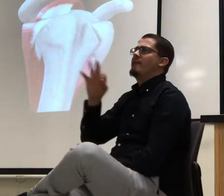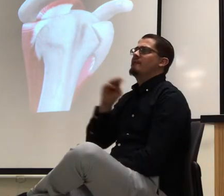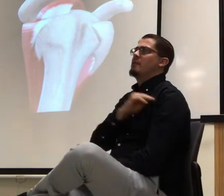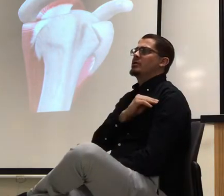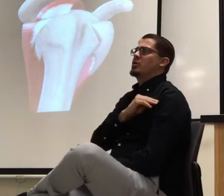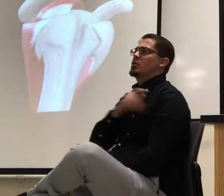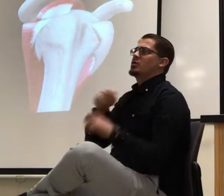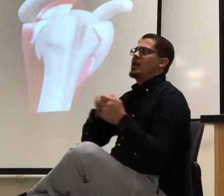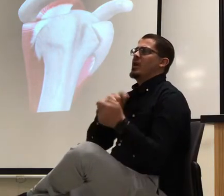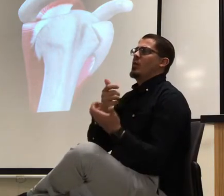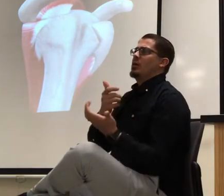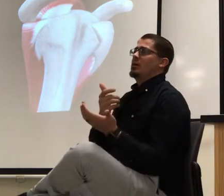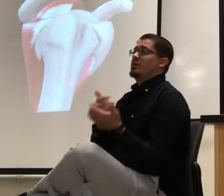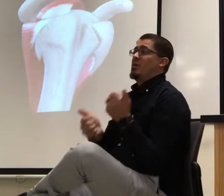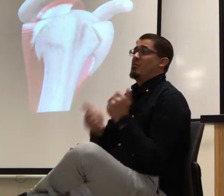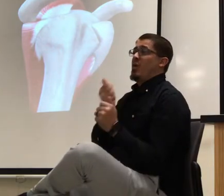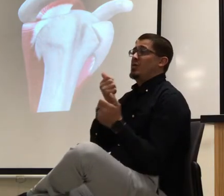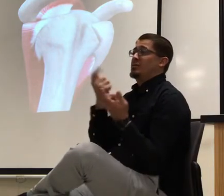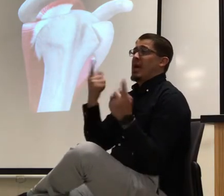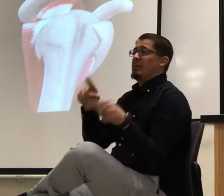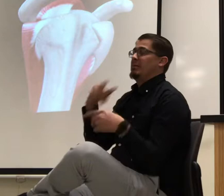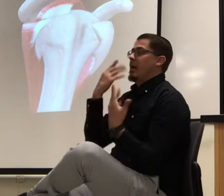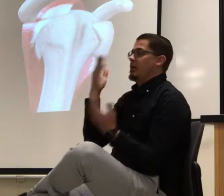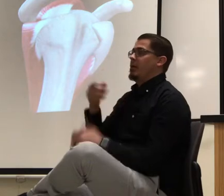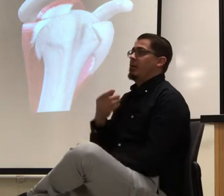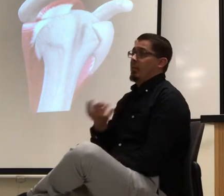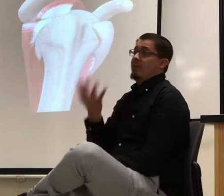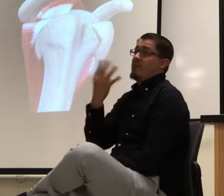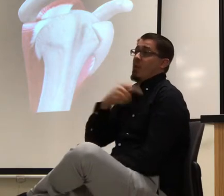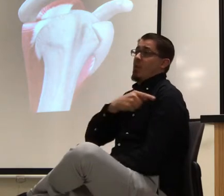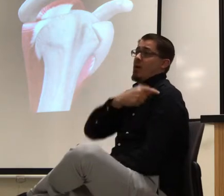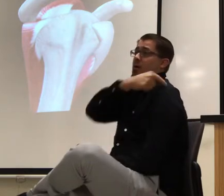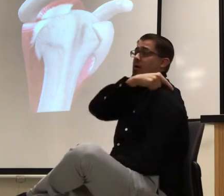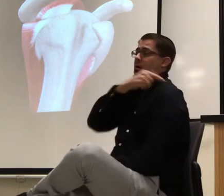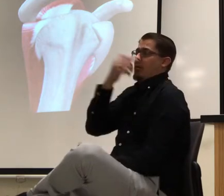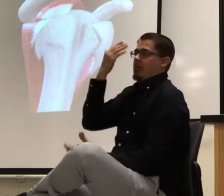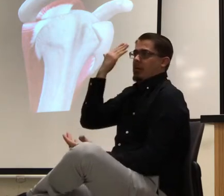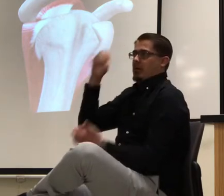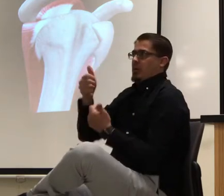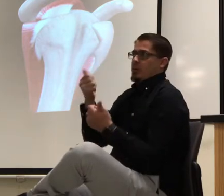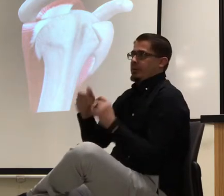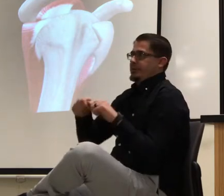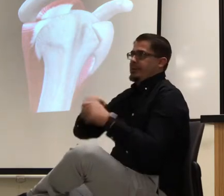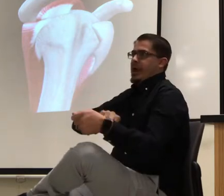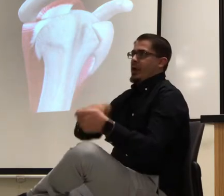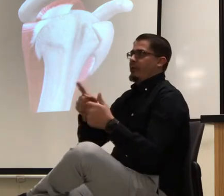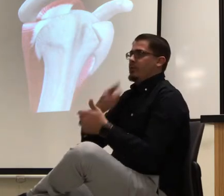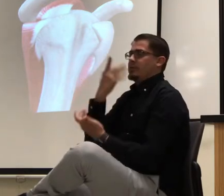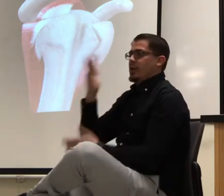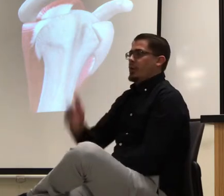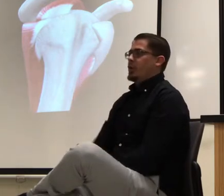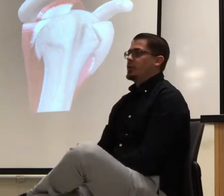The most common one, I don't know. Yeah, there are four of them. I'm not sure which one would tear first.